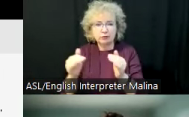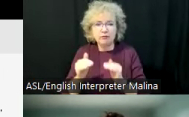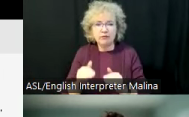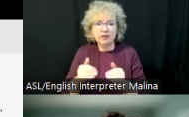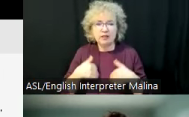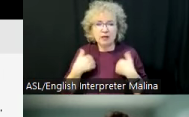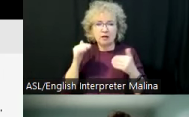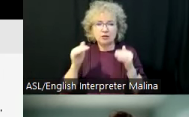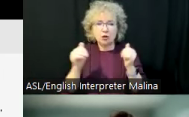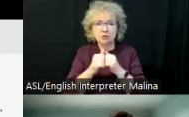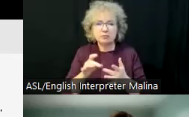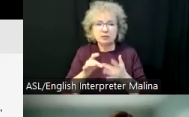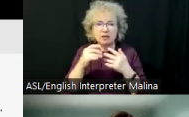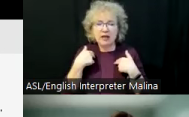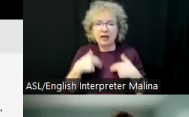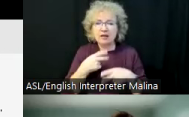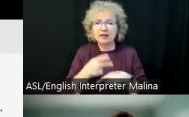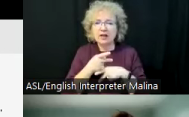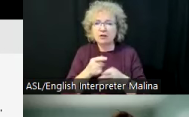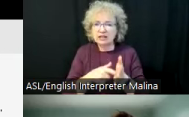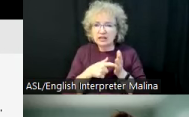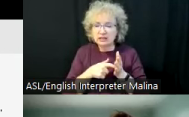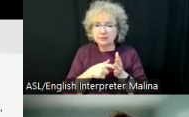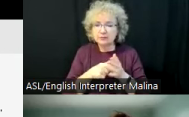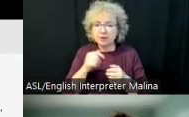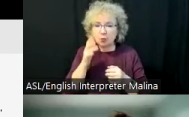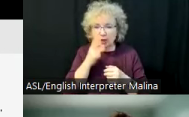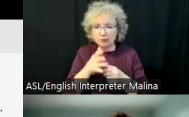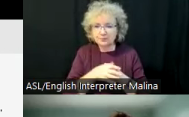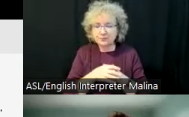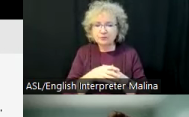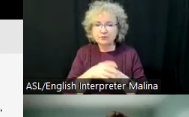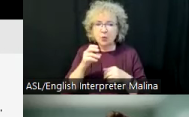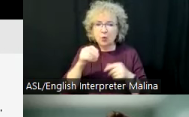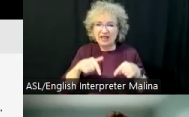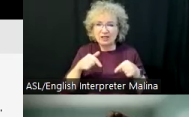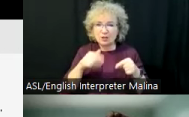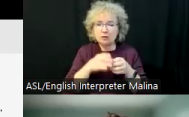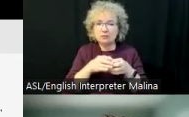with special health care needs. And we'll continue to evaluate and expand if possible.